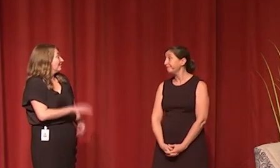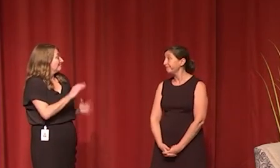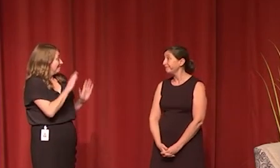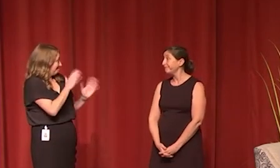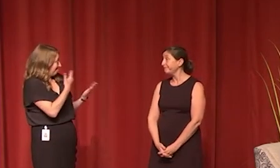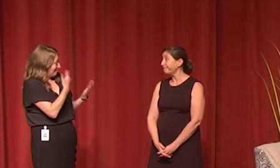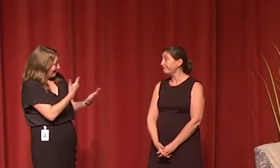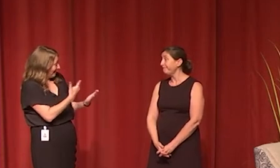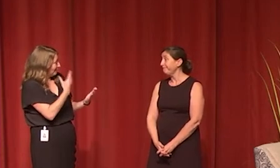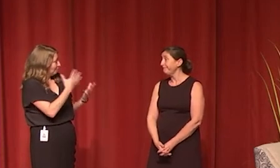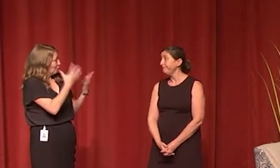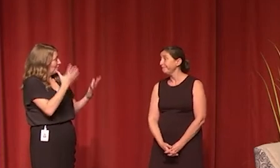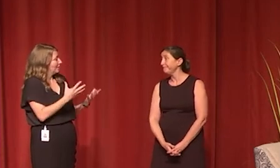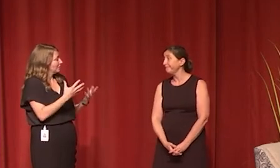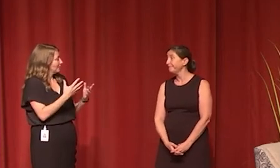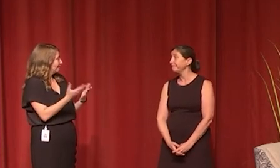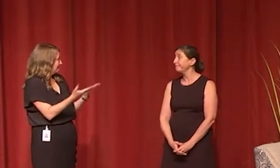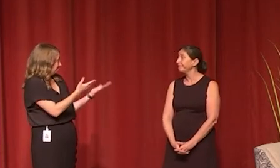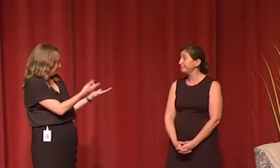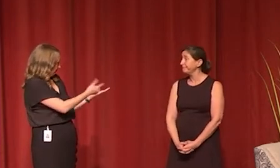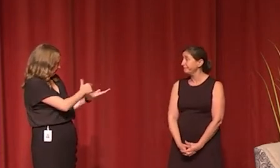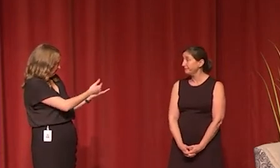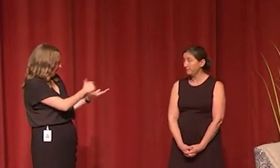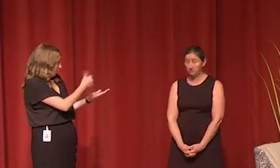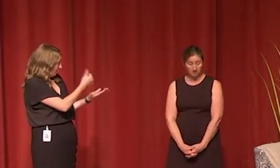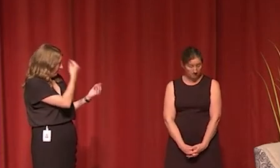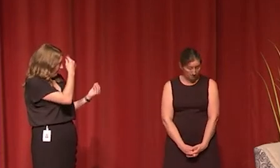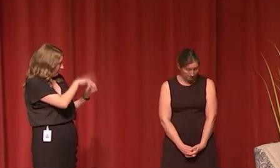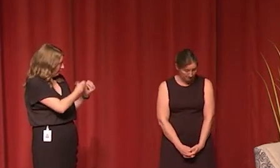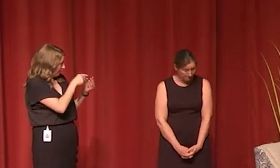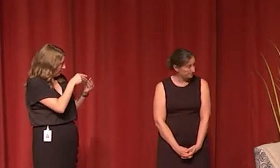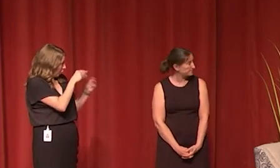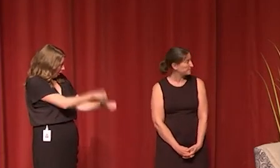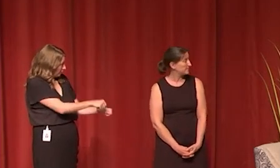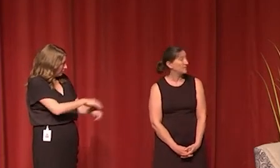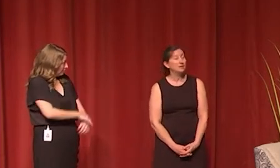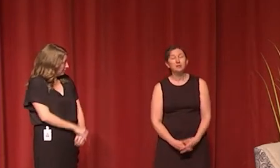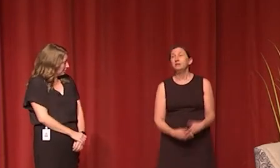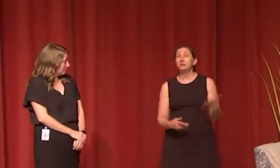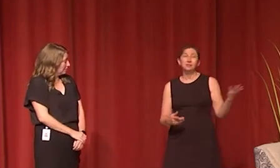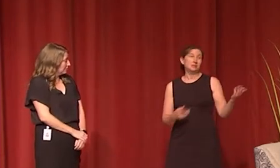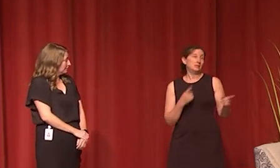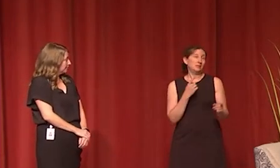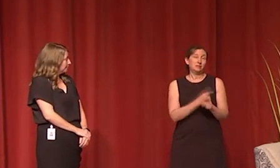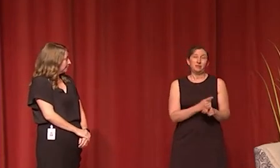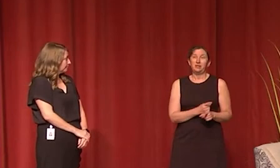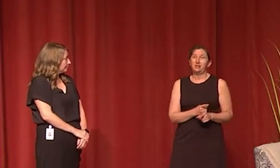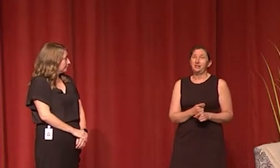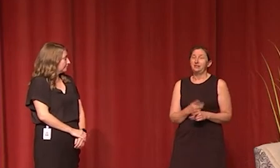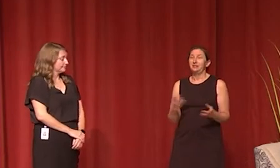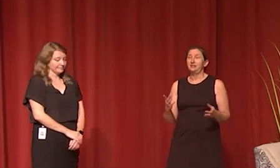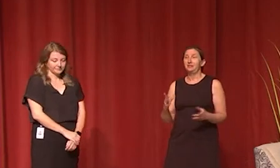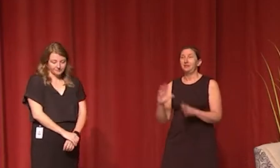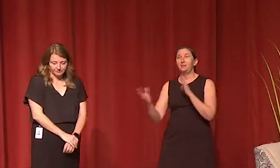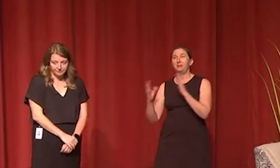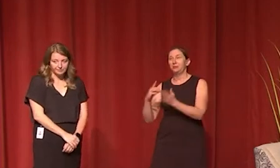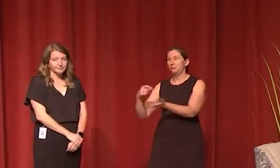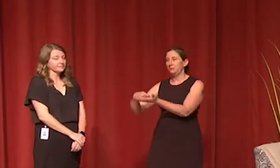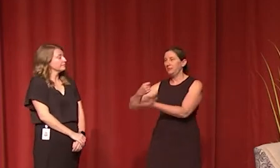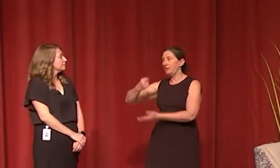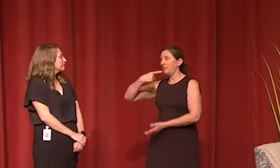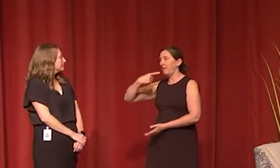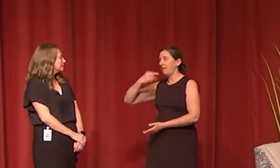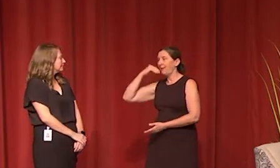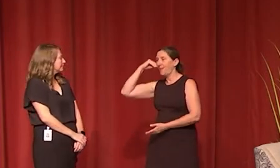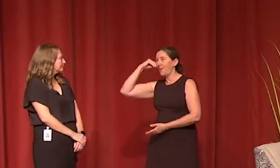Shaniqua, anything else to add in terms of the cost side of things? No, I mean, it's a lot more complex. I think Dr. Temple did a good job of describing. It's, you